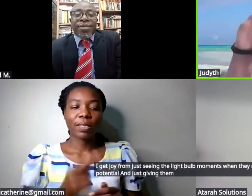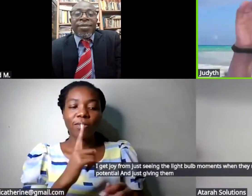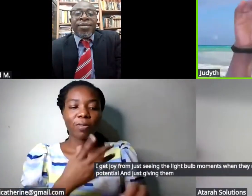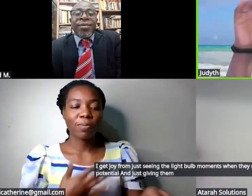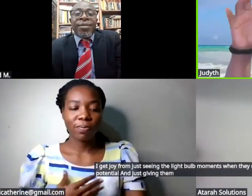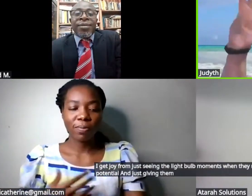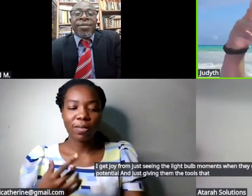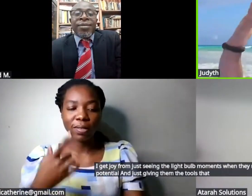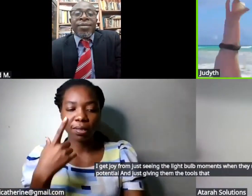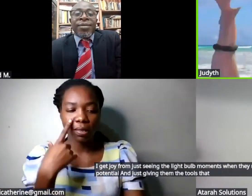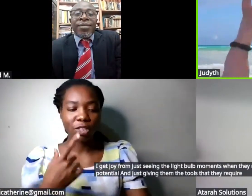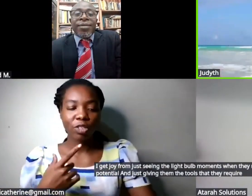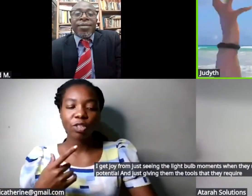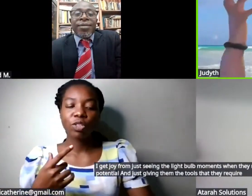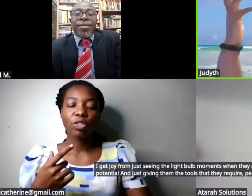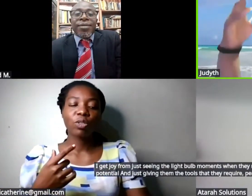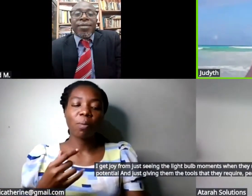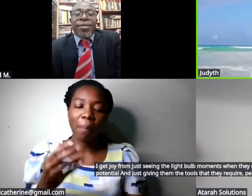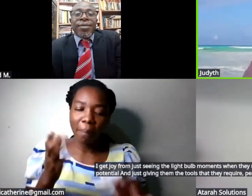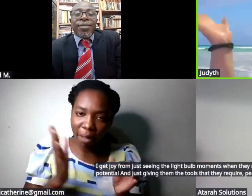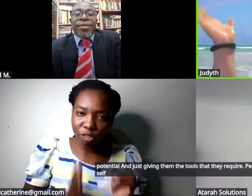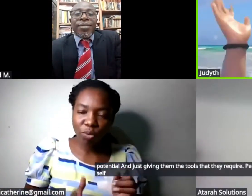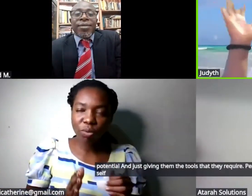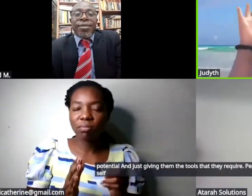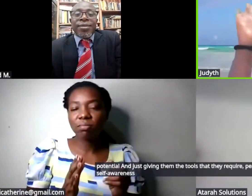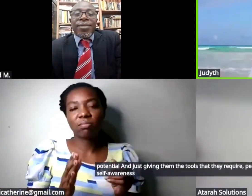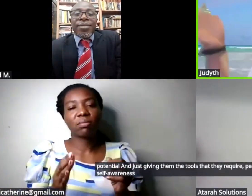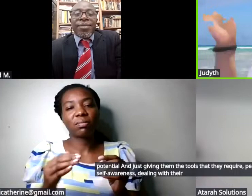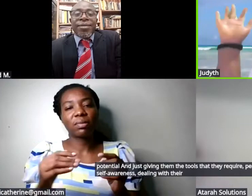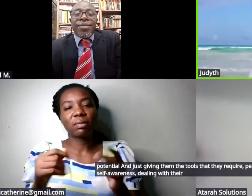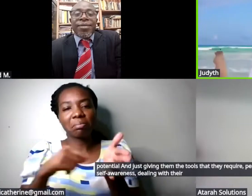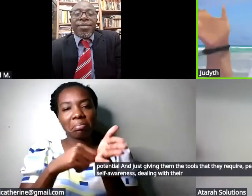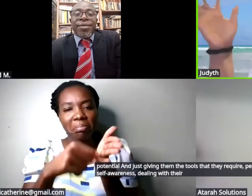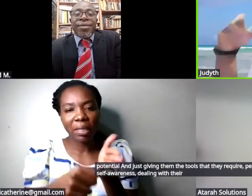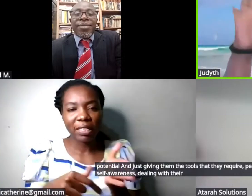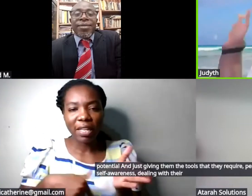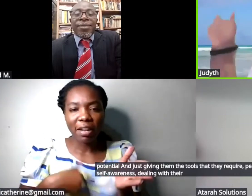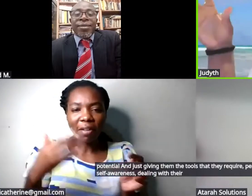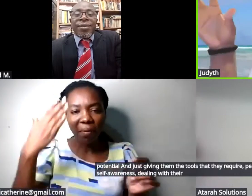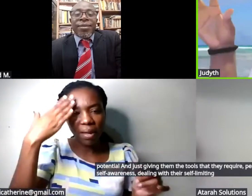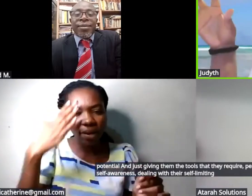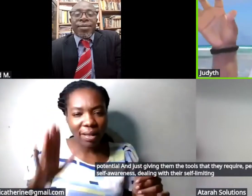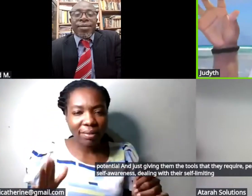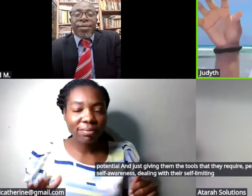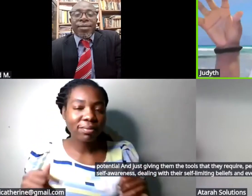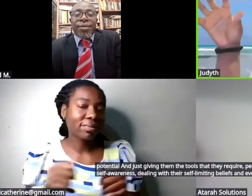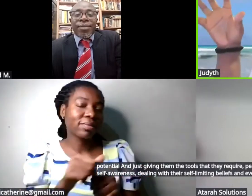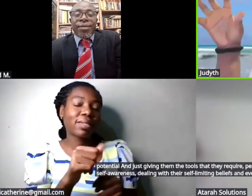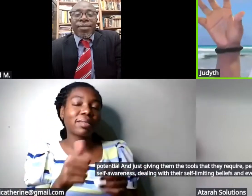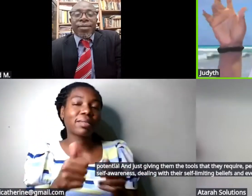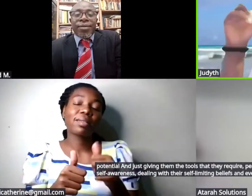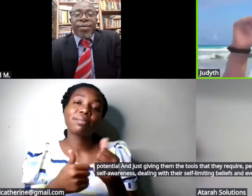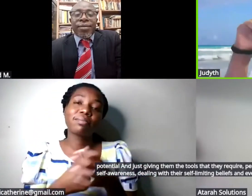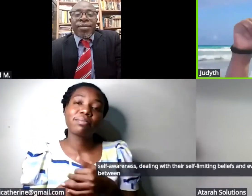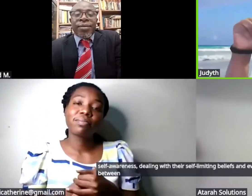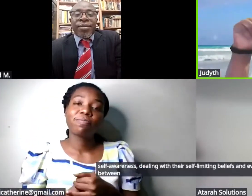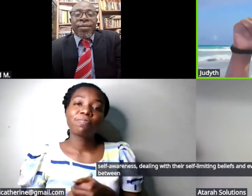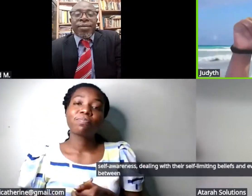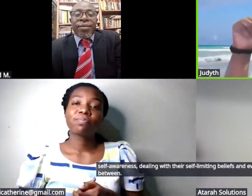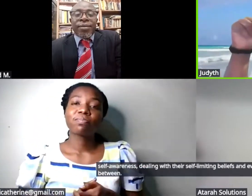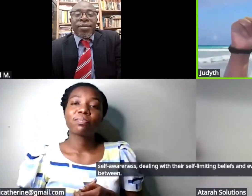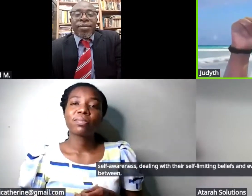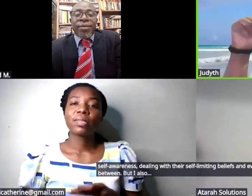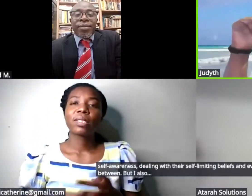require: personal branding, self-awareness, dealing with their self-limiting beliefs and everything else in between. But I